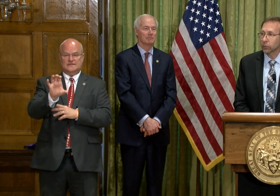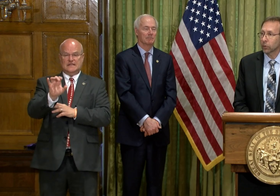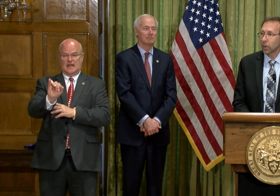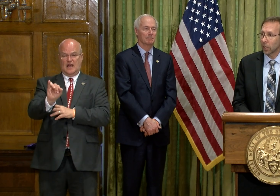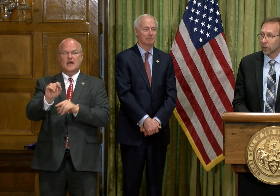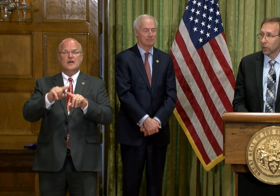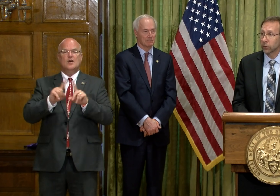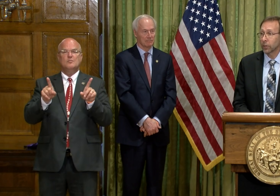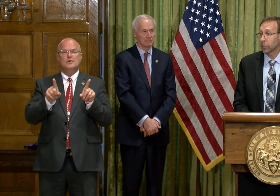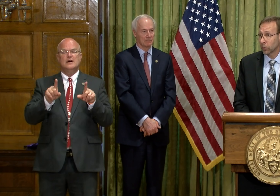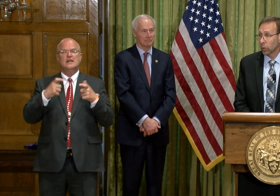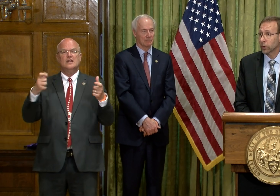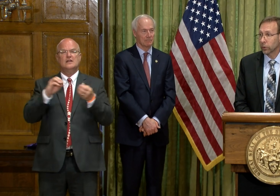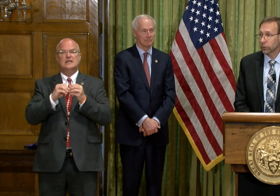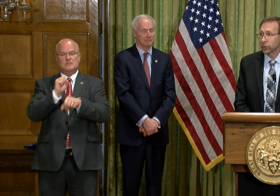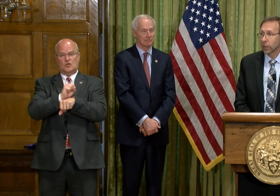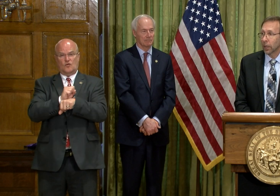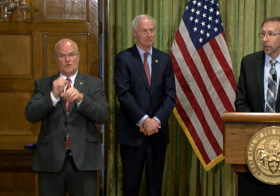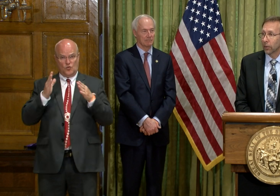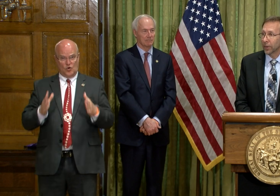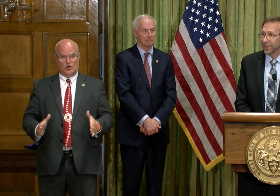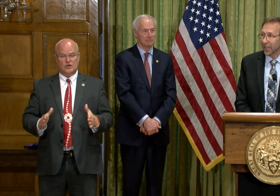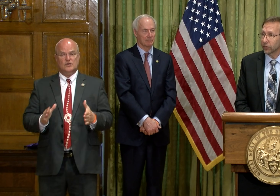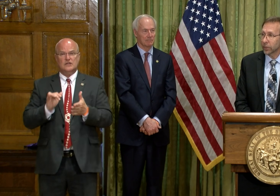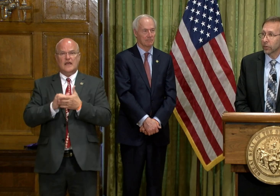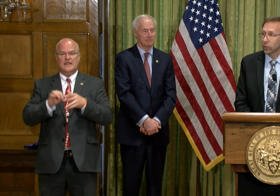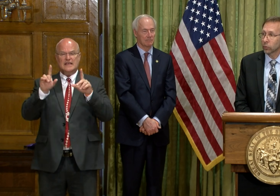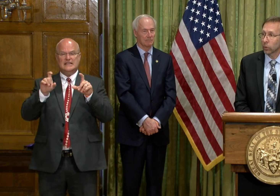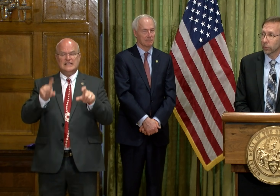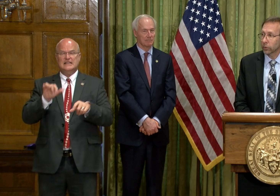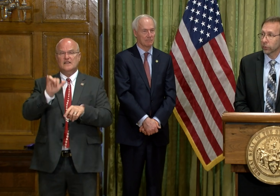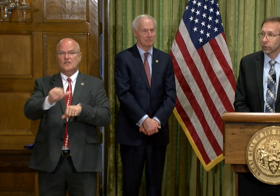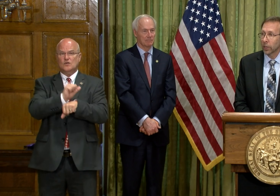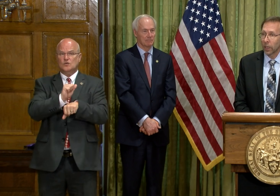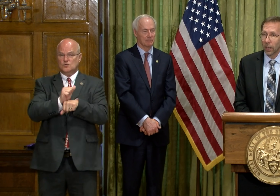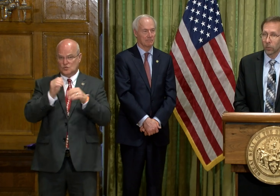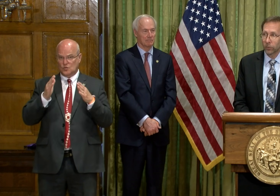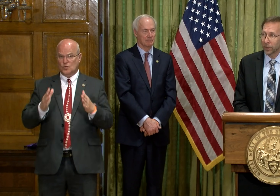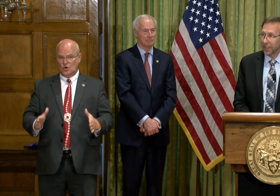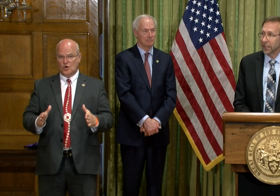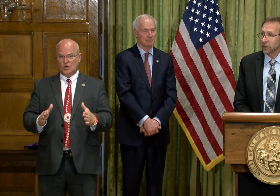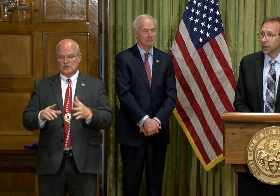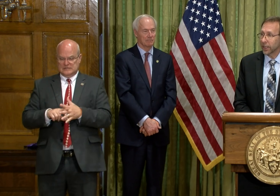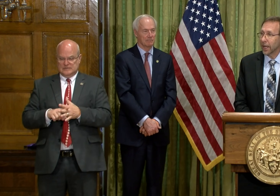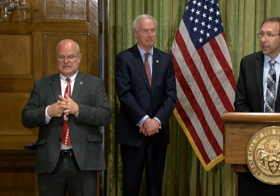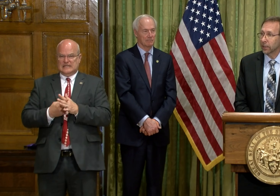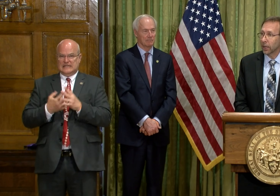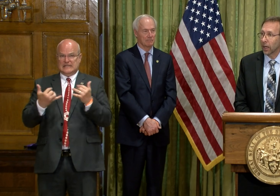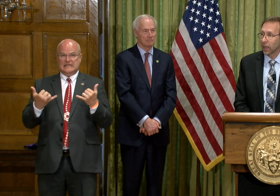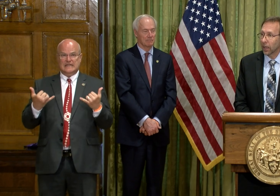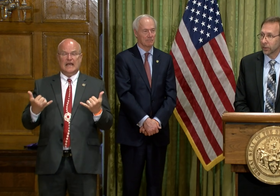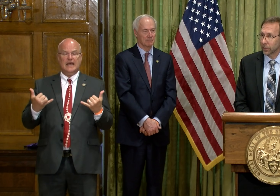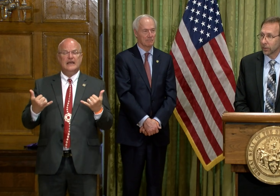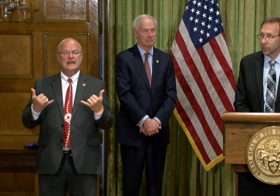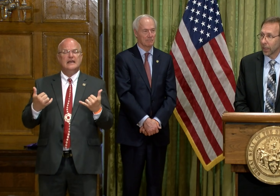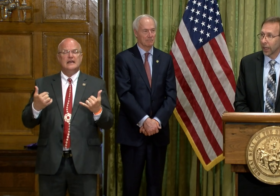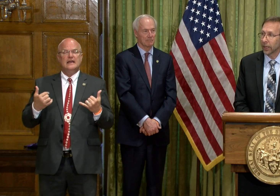FCI, but also a large number of workers. The testing of those workers was beginning today,